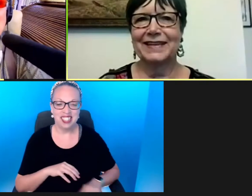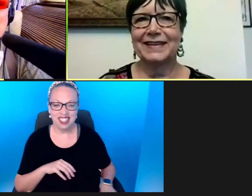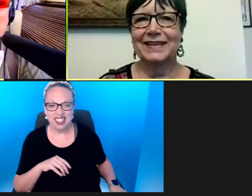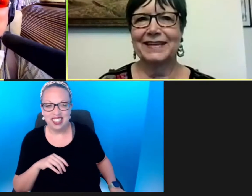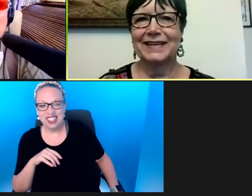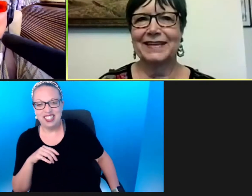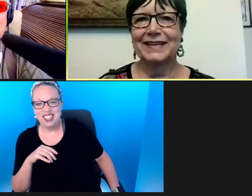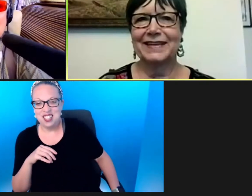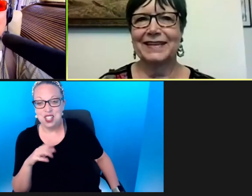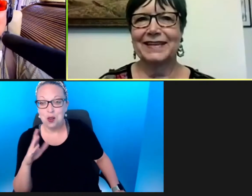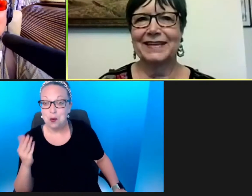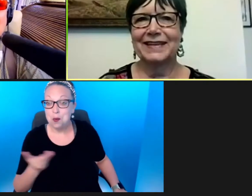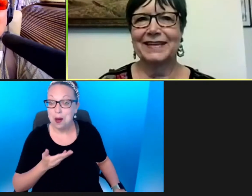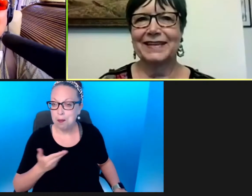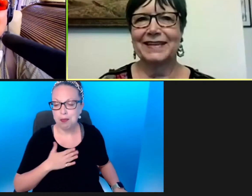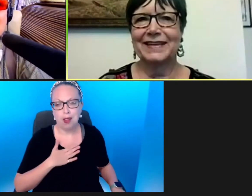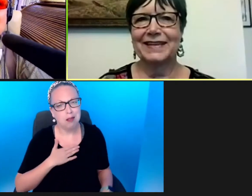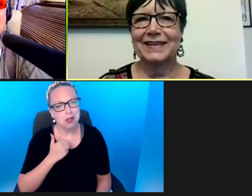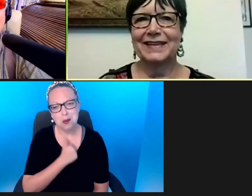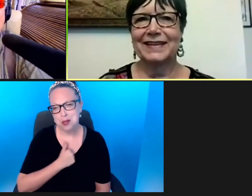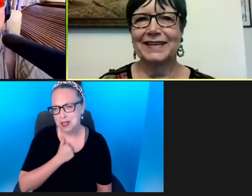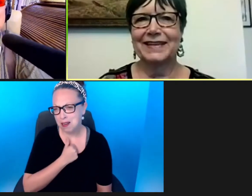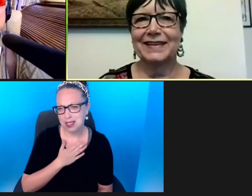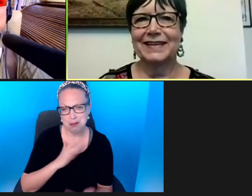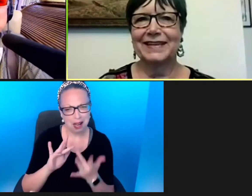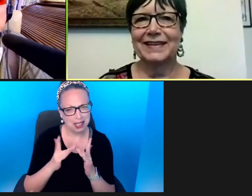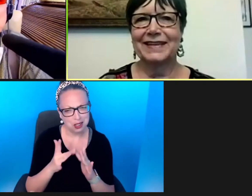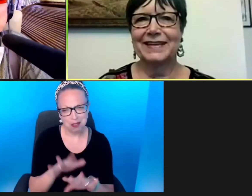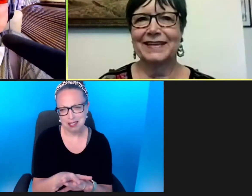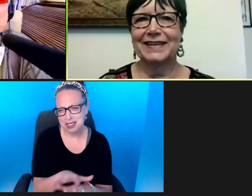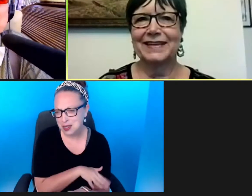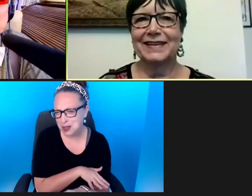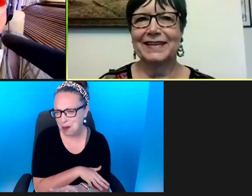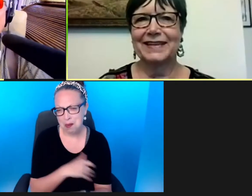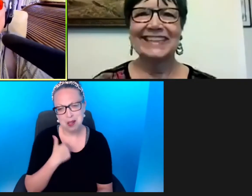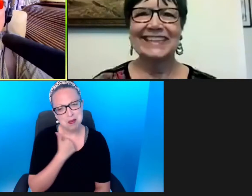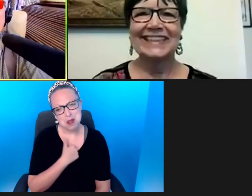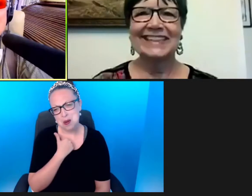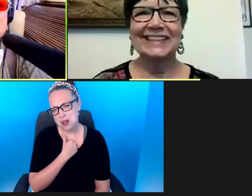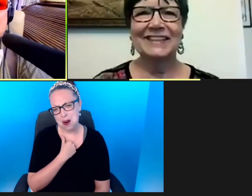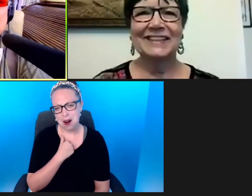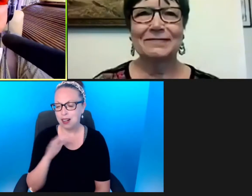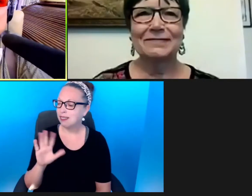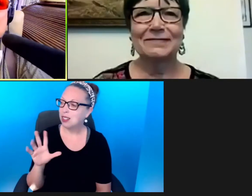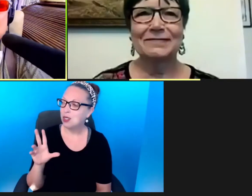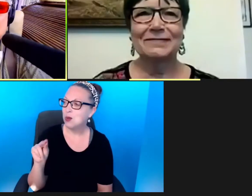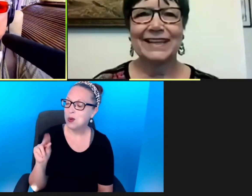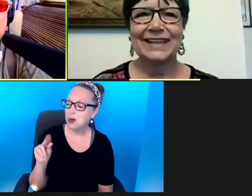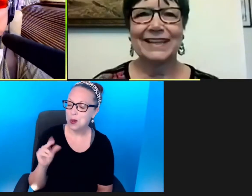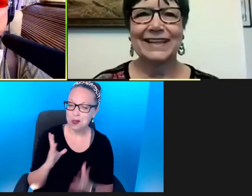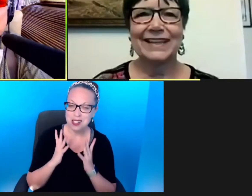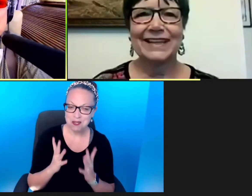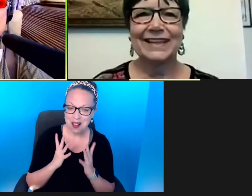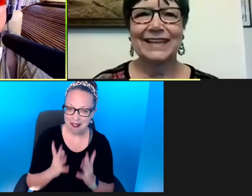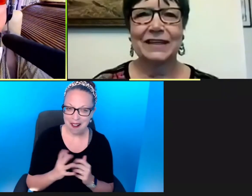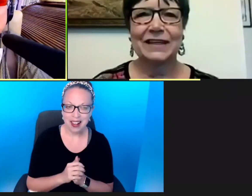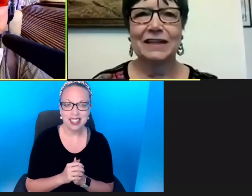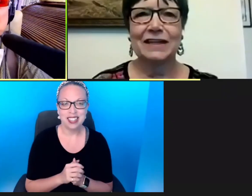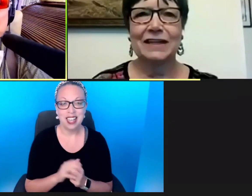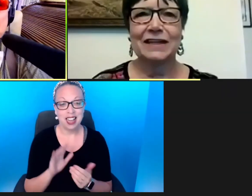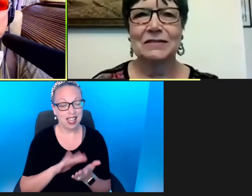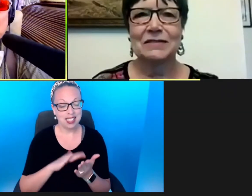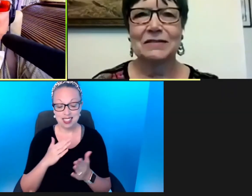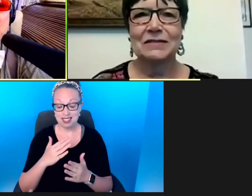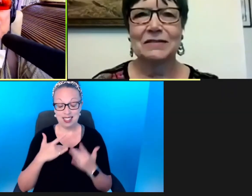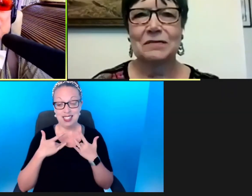Welcome, I'm Marnette. so sorry about my slow internet connection. No, it's the nature of this